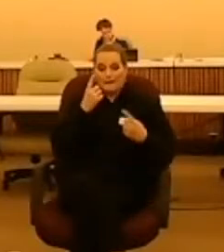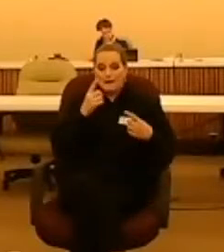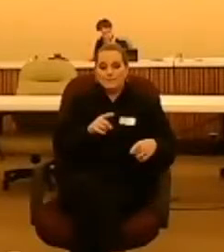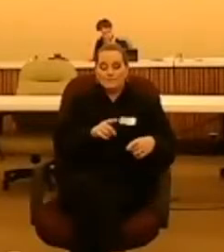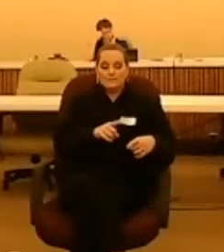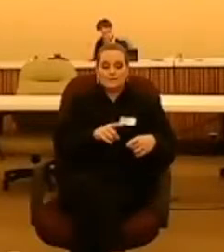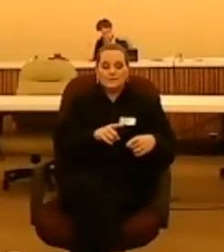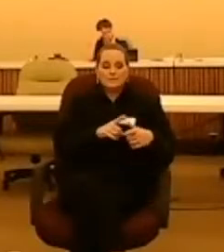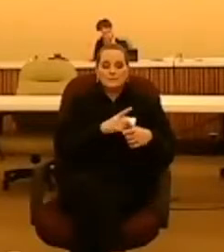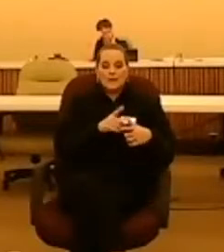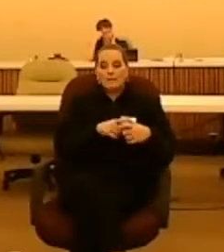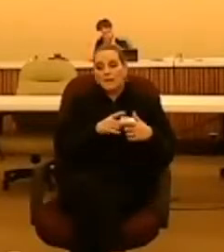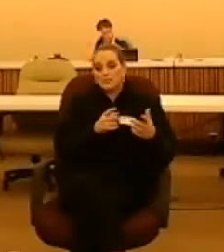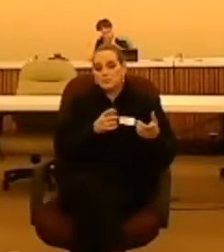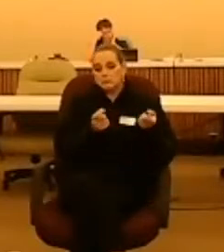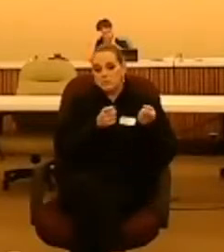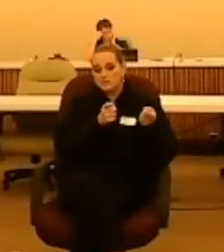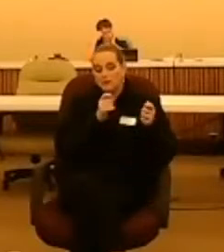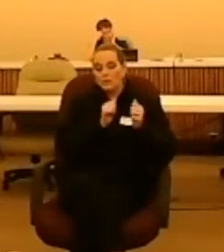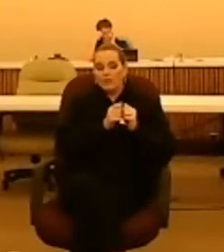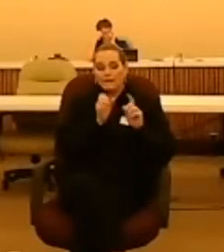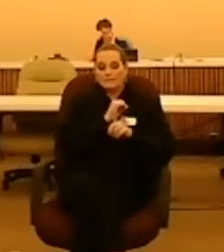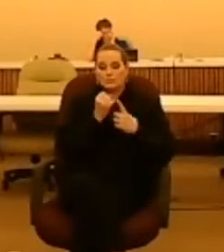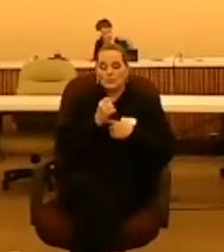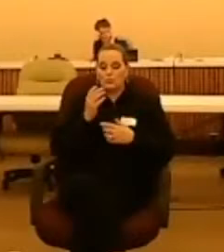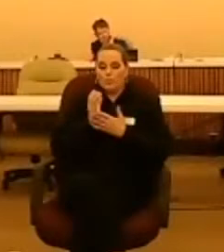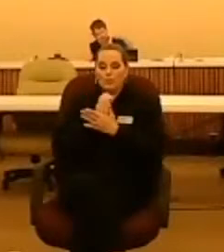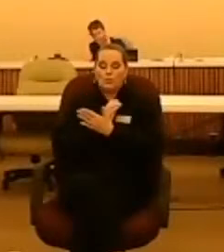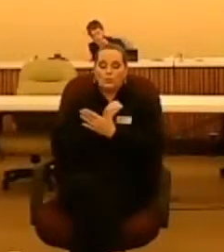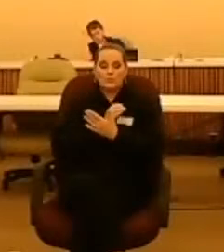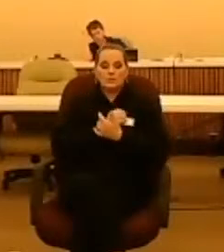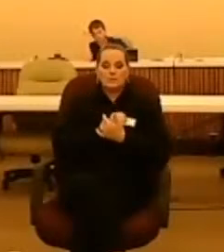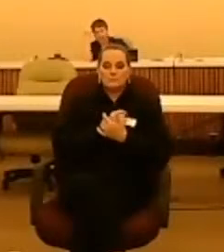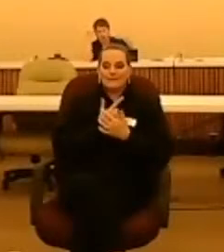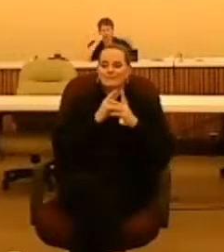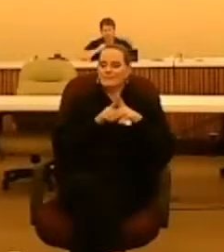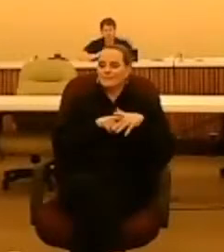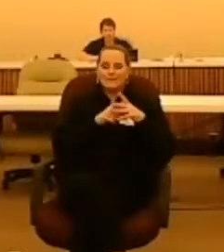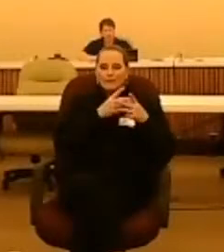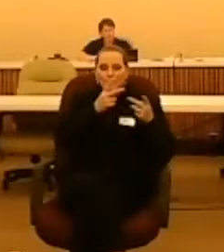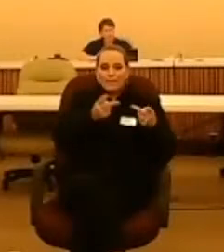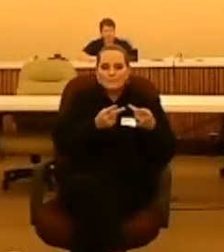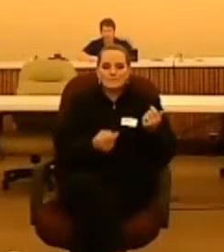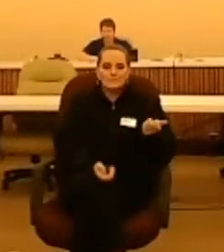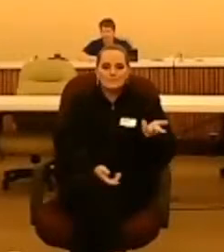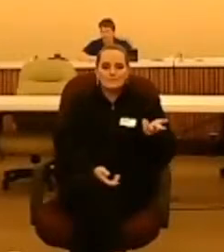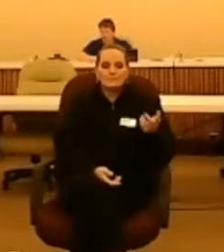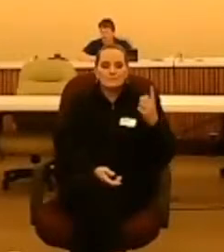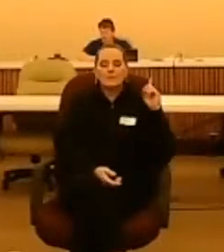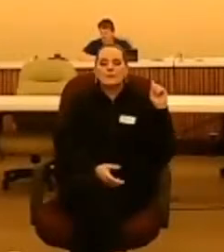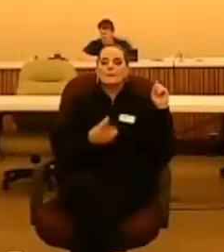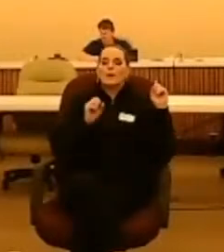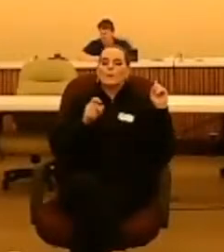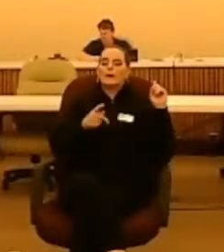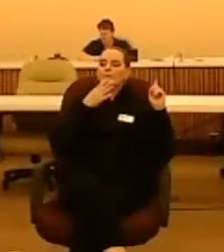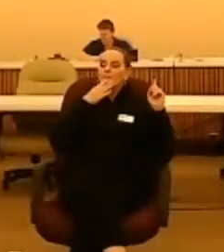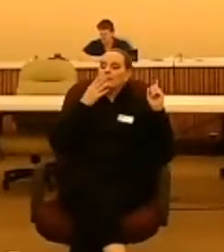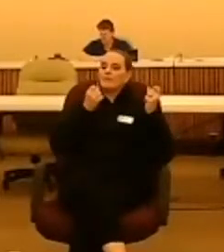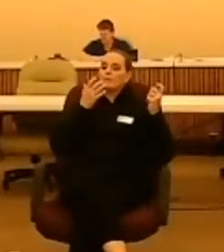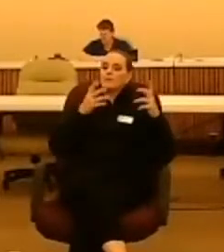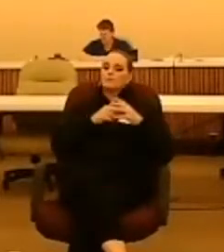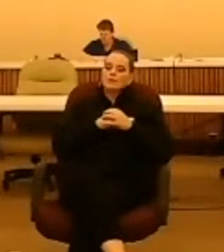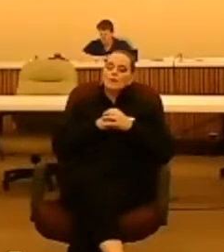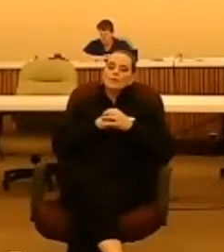And that would be a way to deal with that code enforcement matter, at least a starting point. Okay, Thank you. thank you very much. We